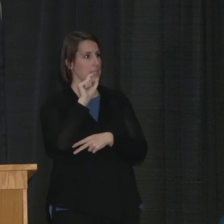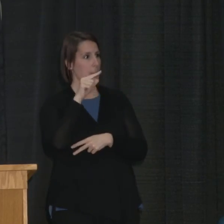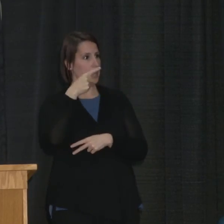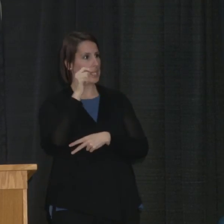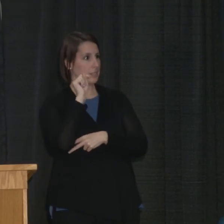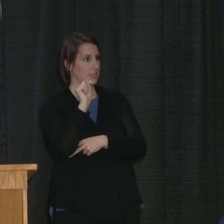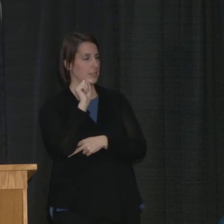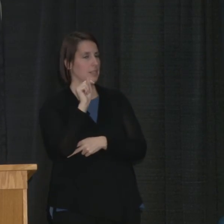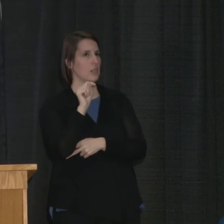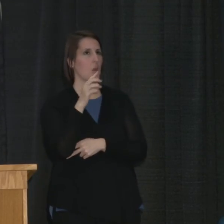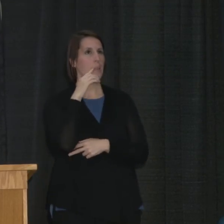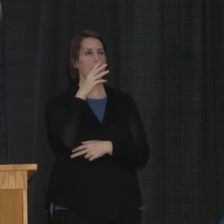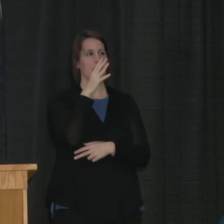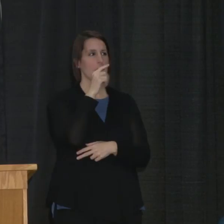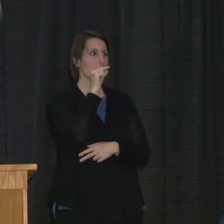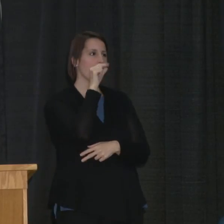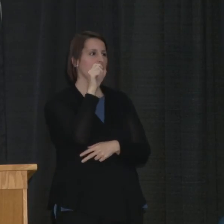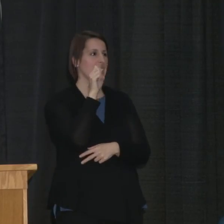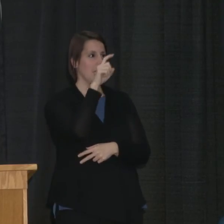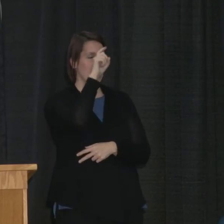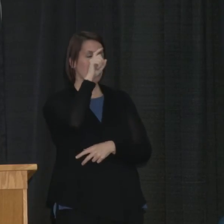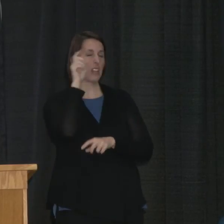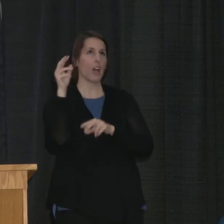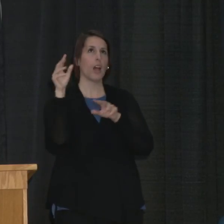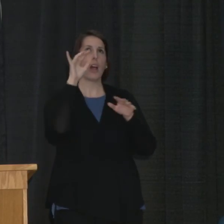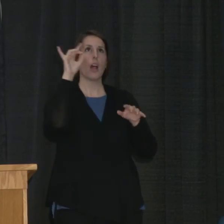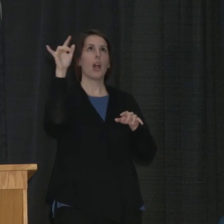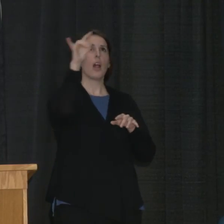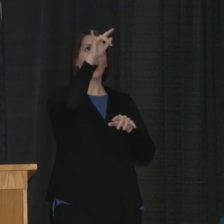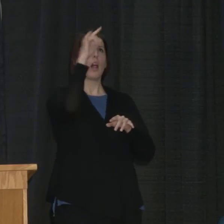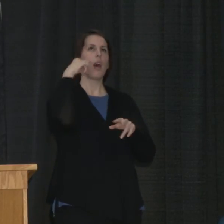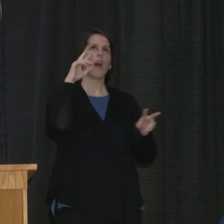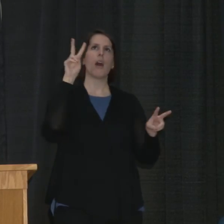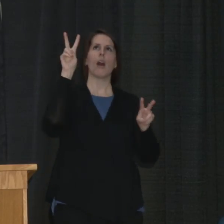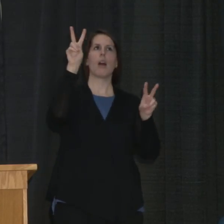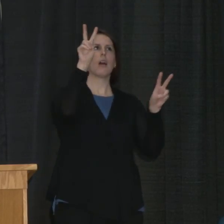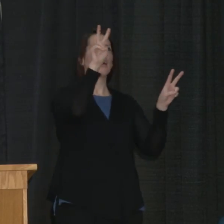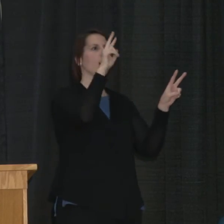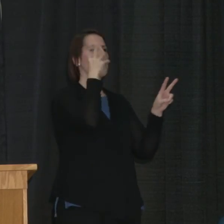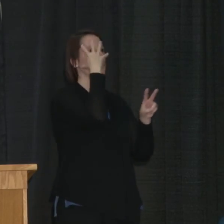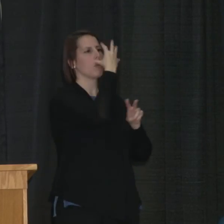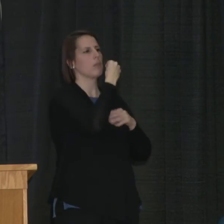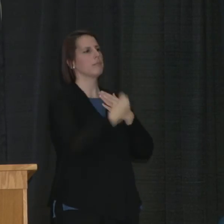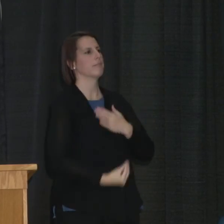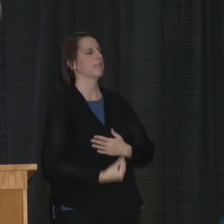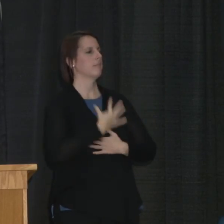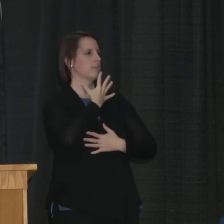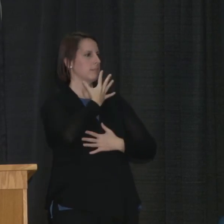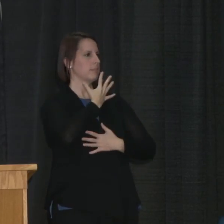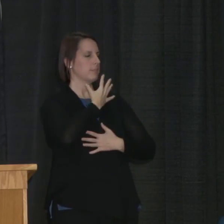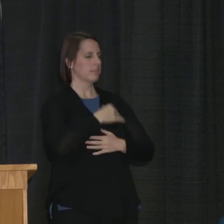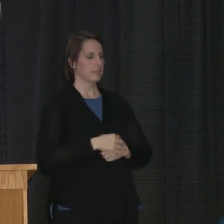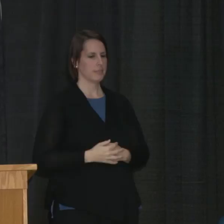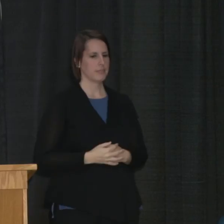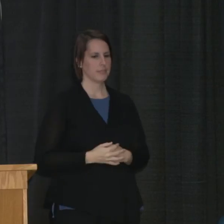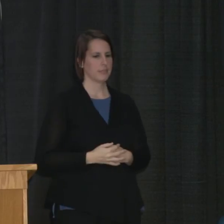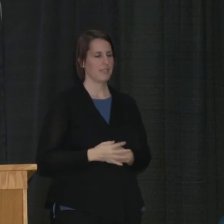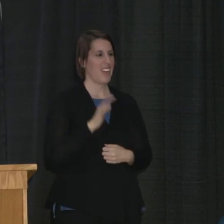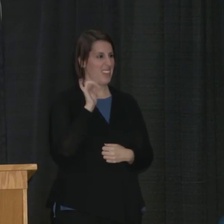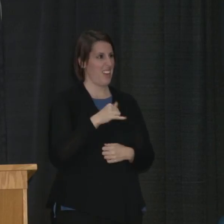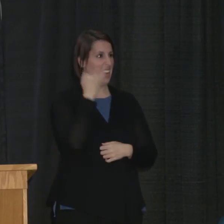to school, the beauty around us has inspired us. Speaking of commutes, I'd like to recognize